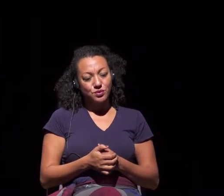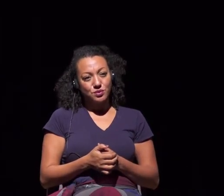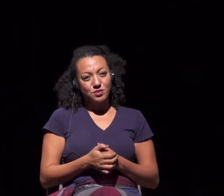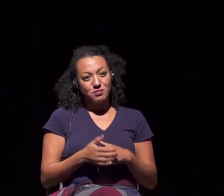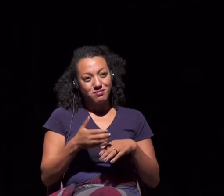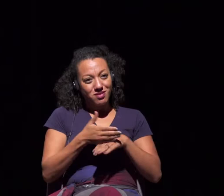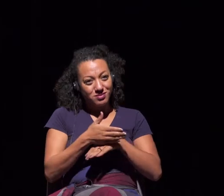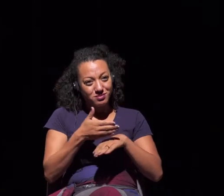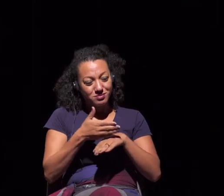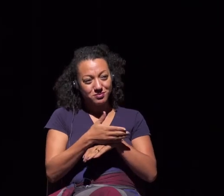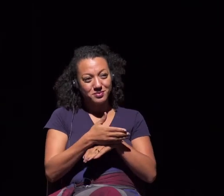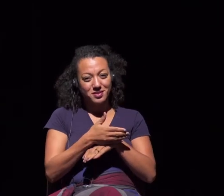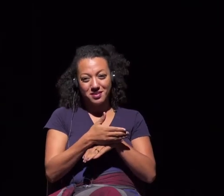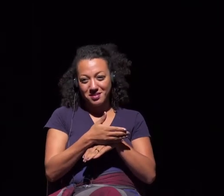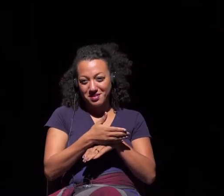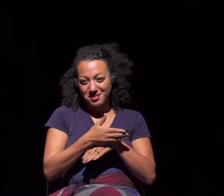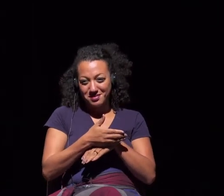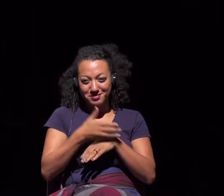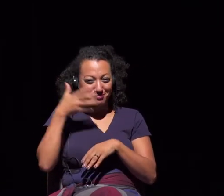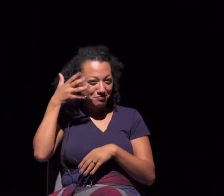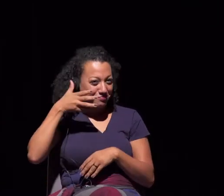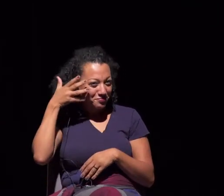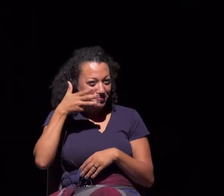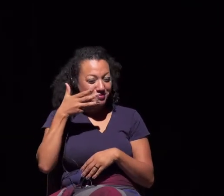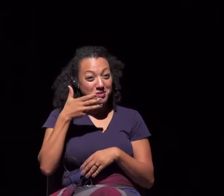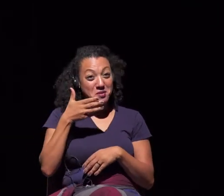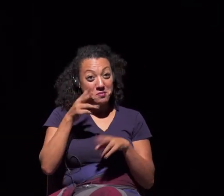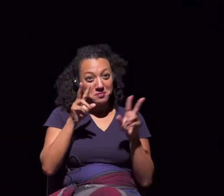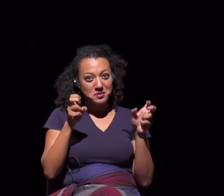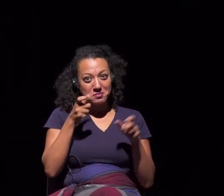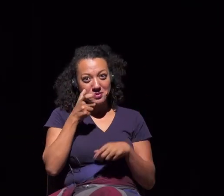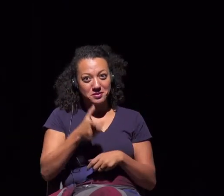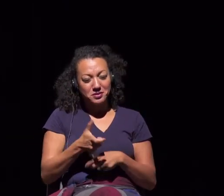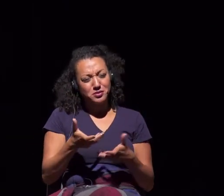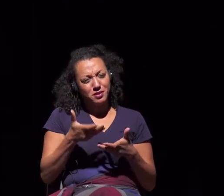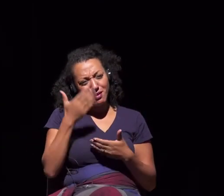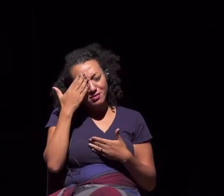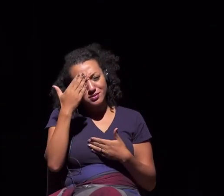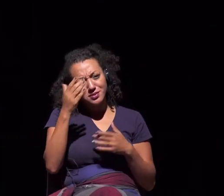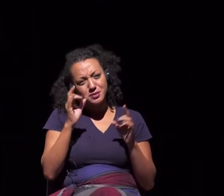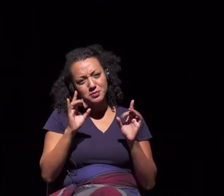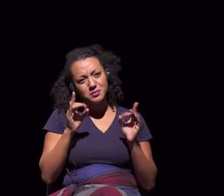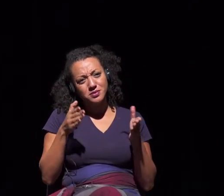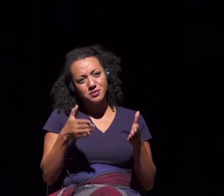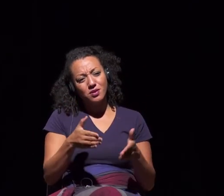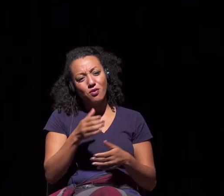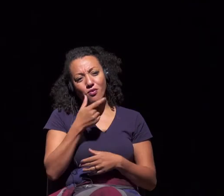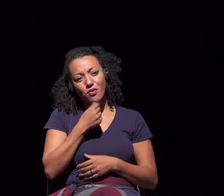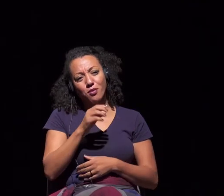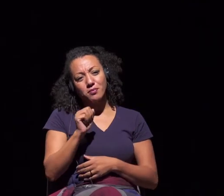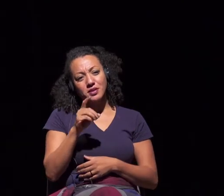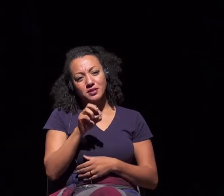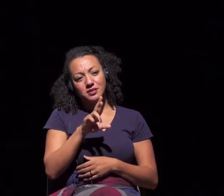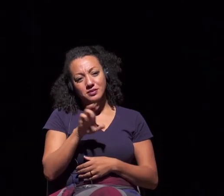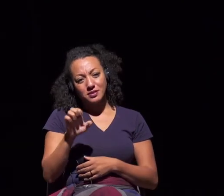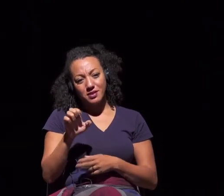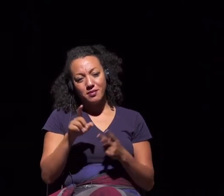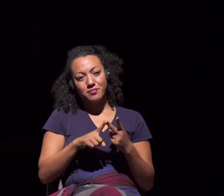of conversations. I especially want to thank Andre and Claudia for putting up with my